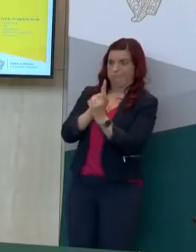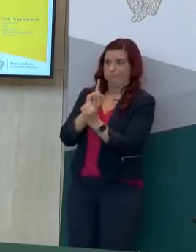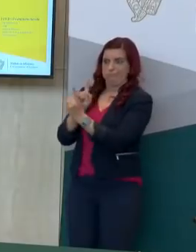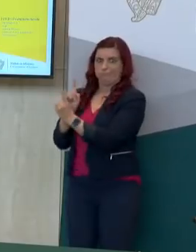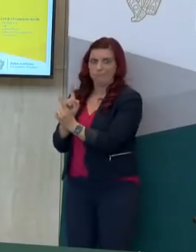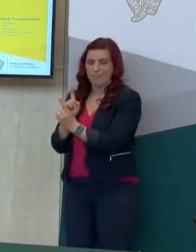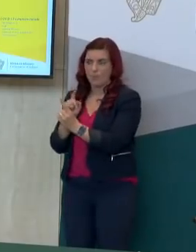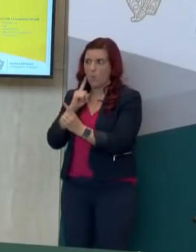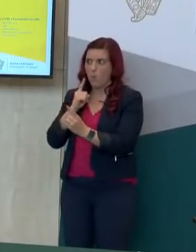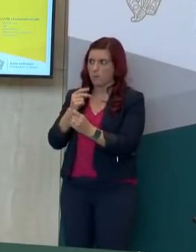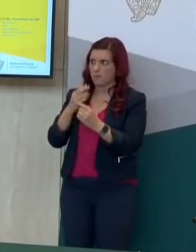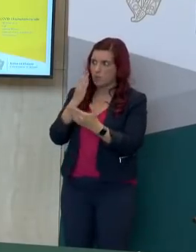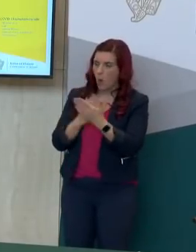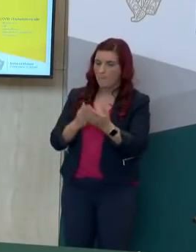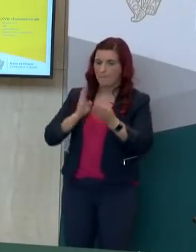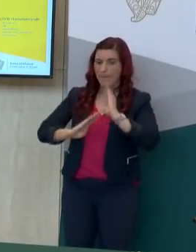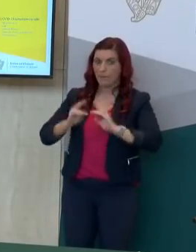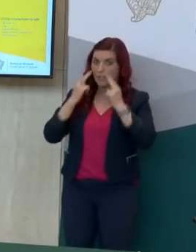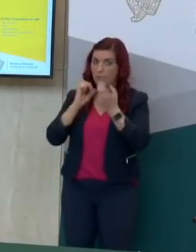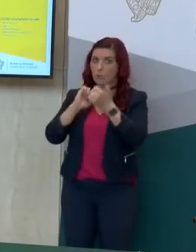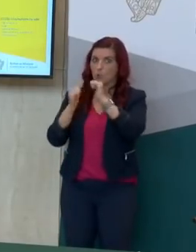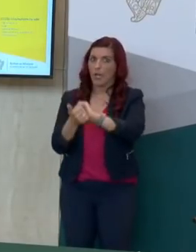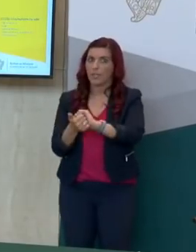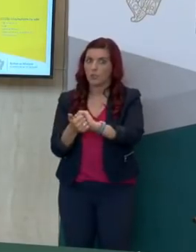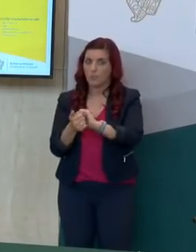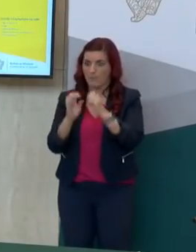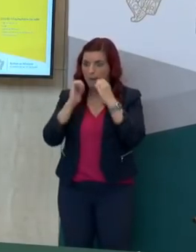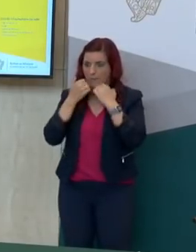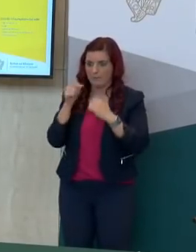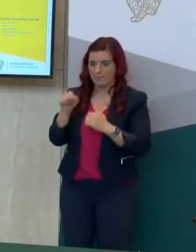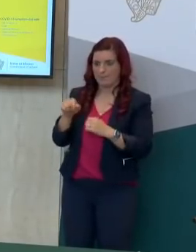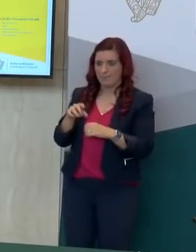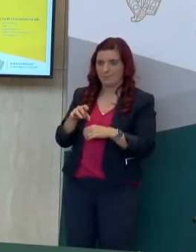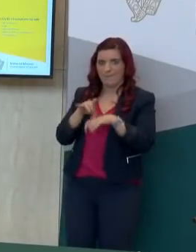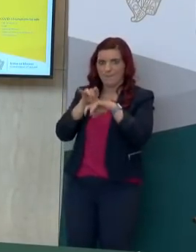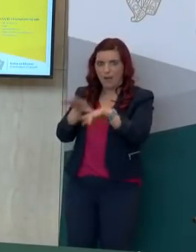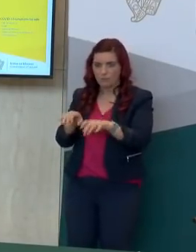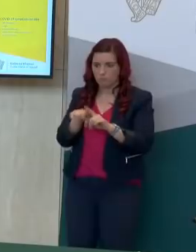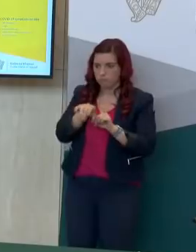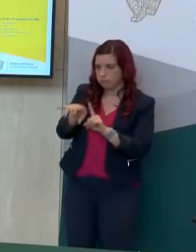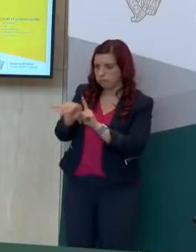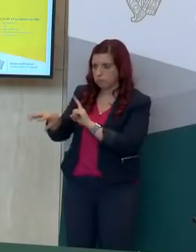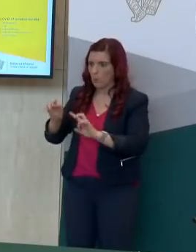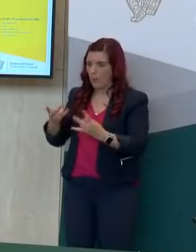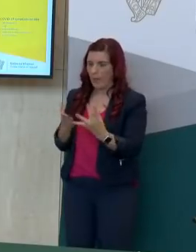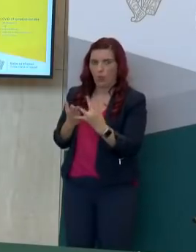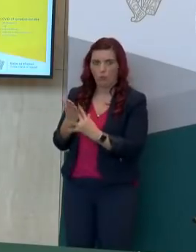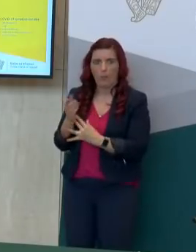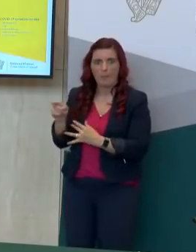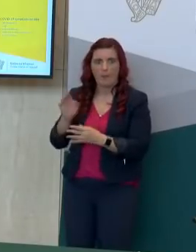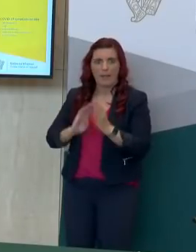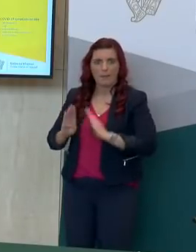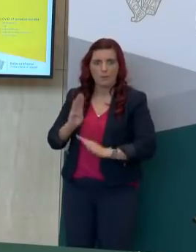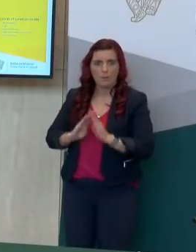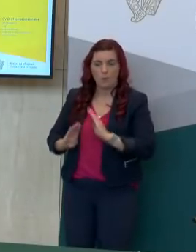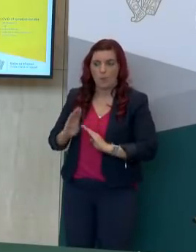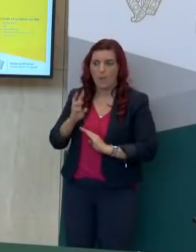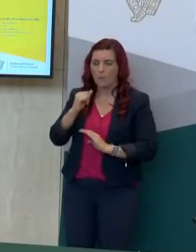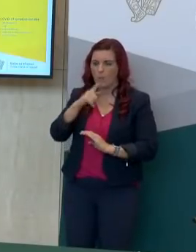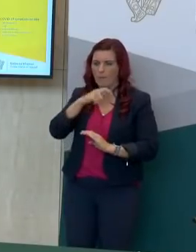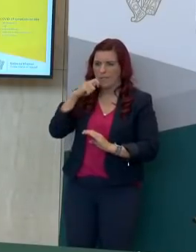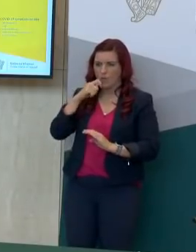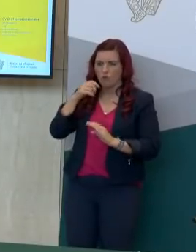people's behaviour has changed, the virus hasn't. And so one of the causes of concern for us collectively has been the drop in the median